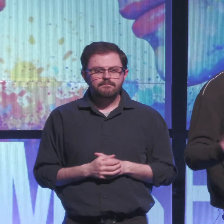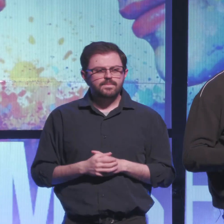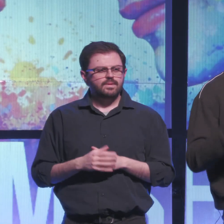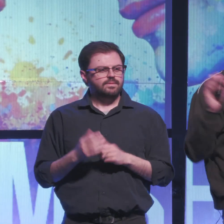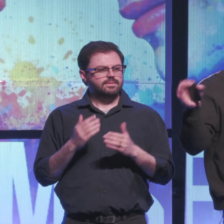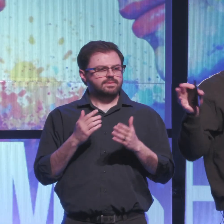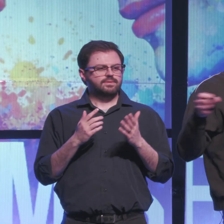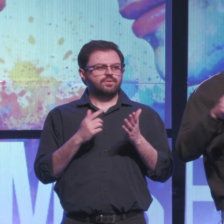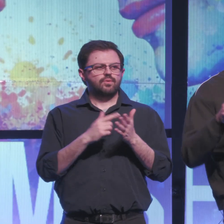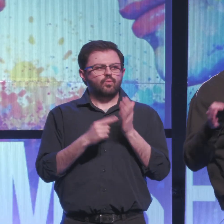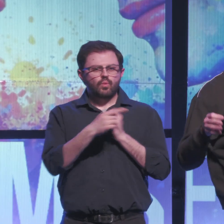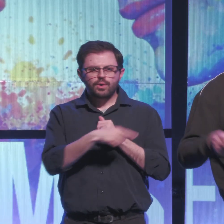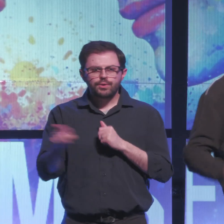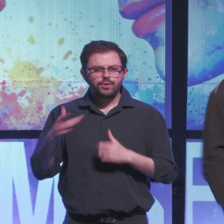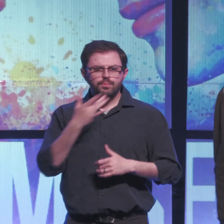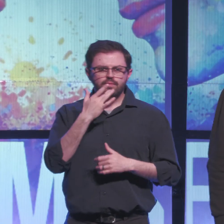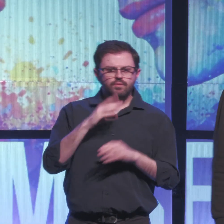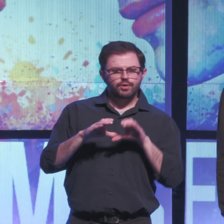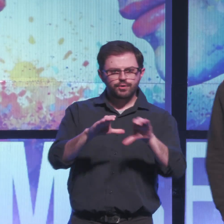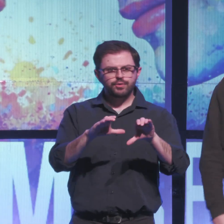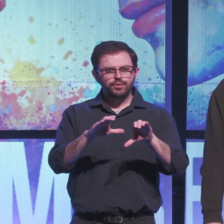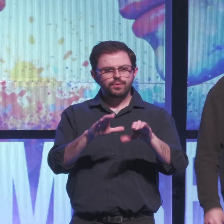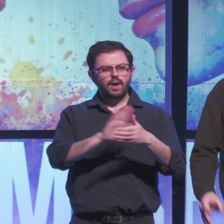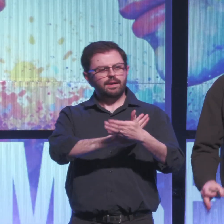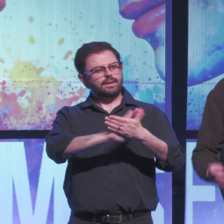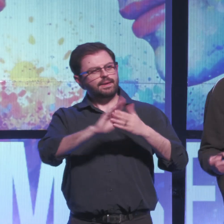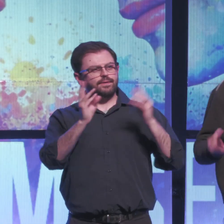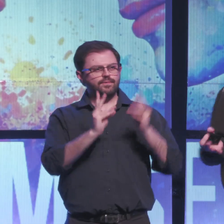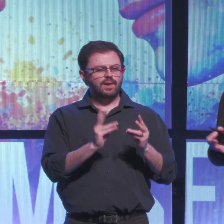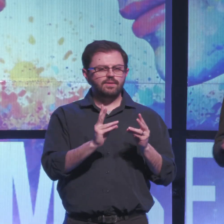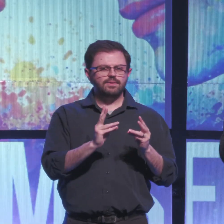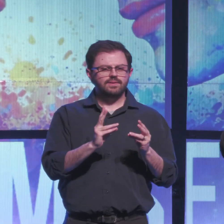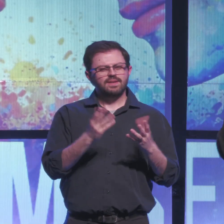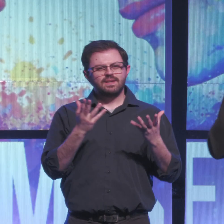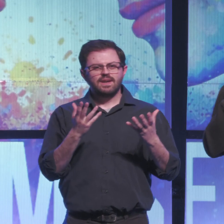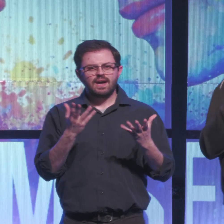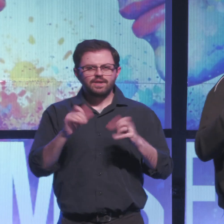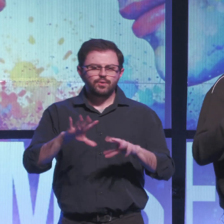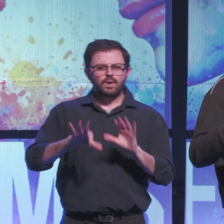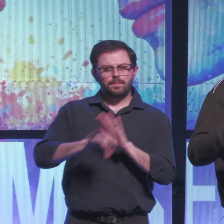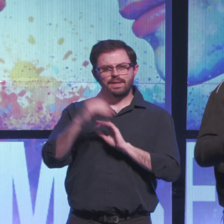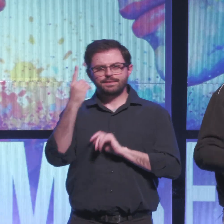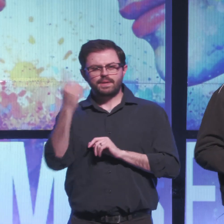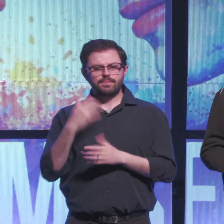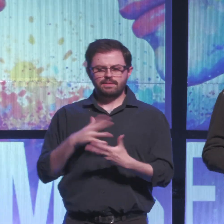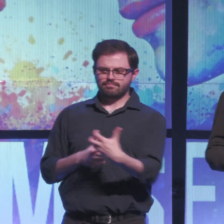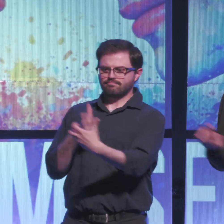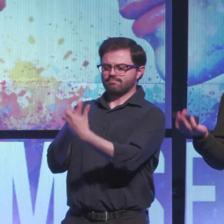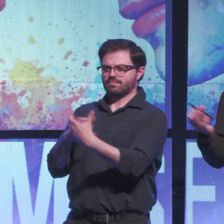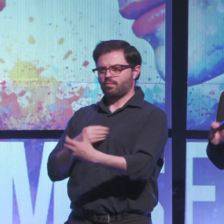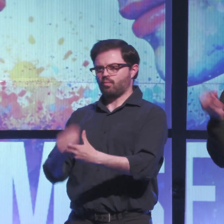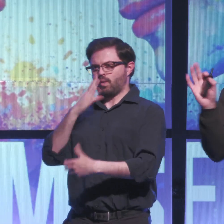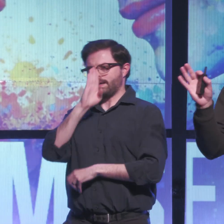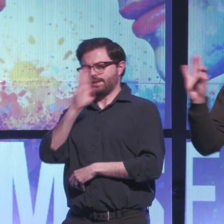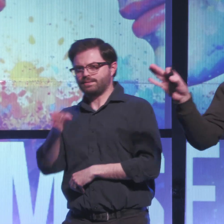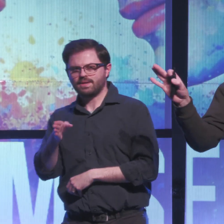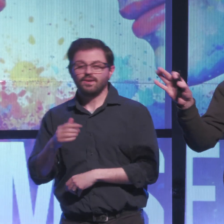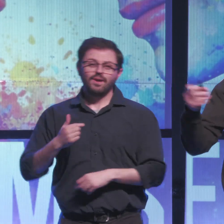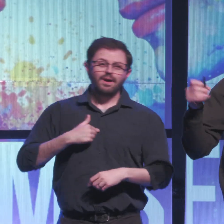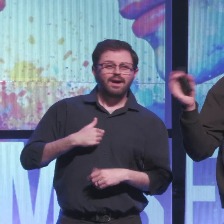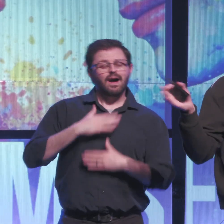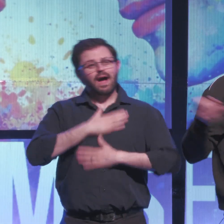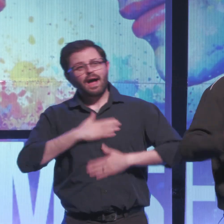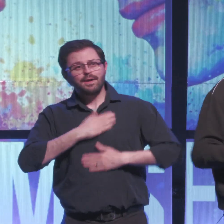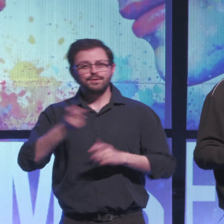heterosexual vibes. So what do you like to do? I'm I like to golf. I don't know. What? If you're a golfer,